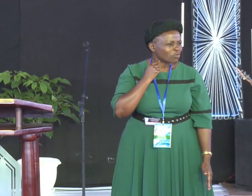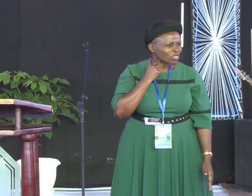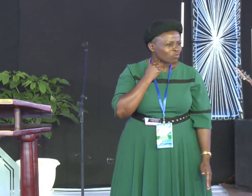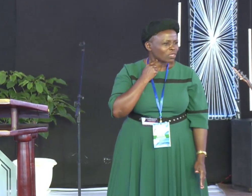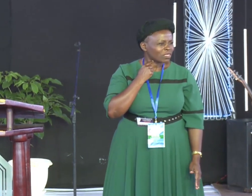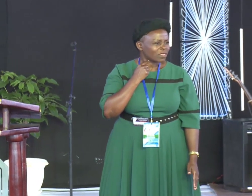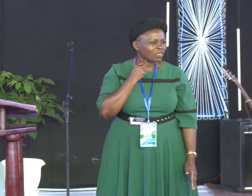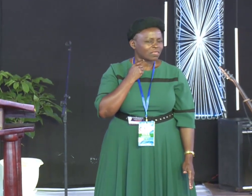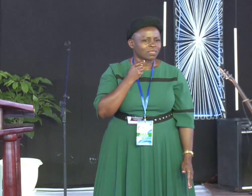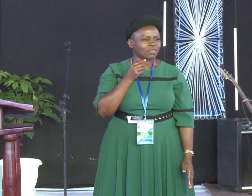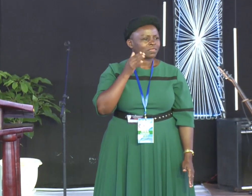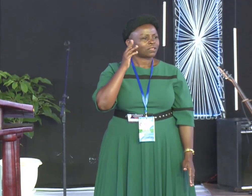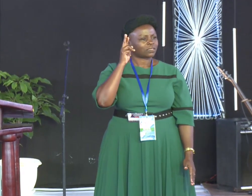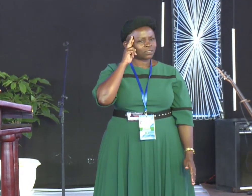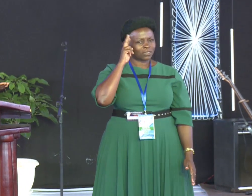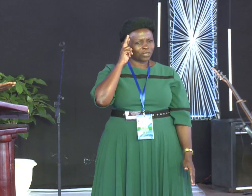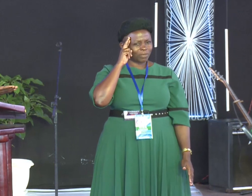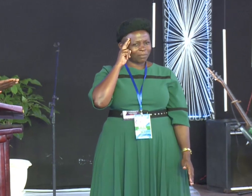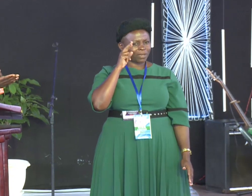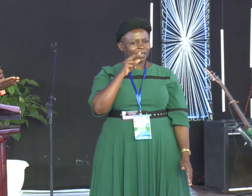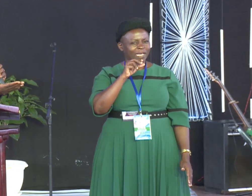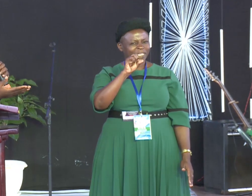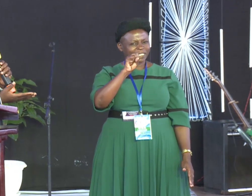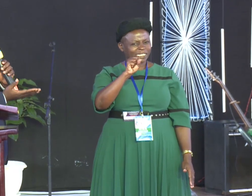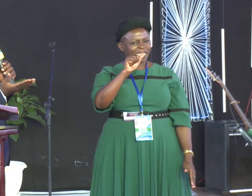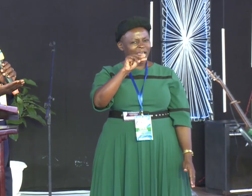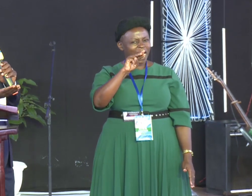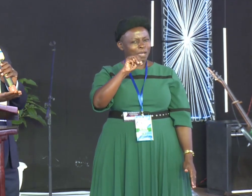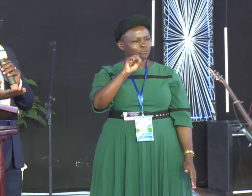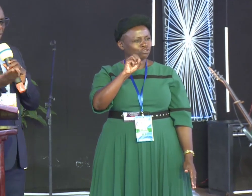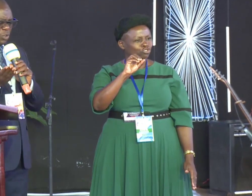jukira Samson nga agabo lugero. You remember Samson's parable?